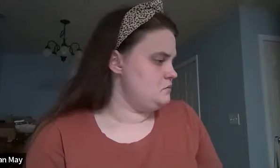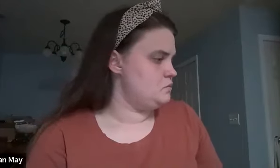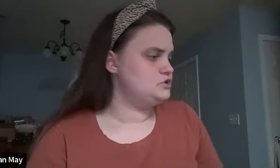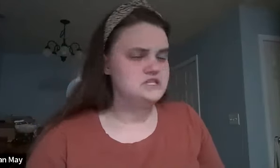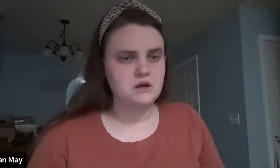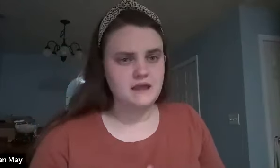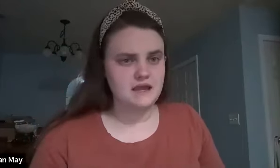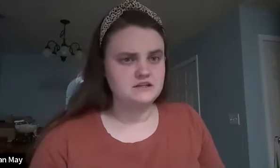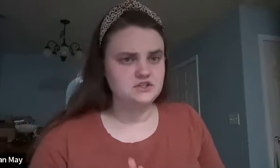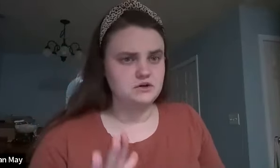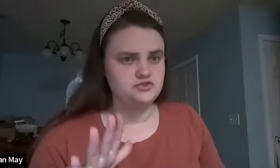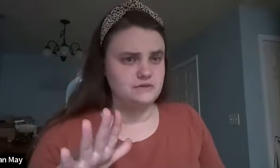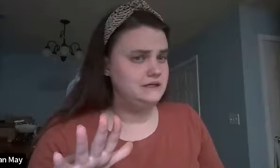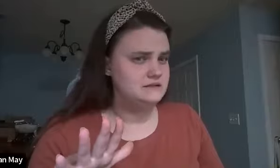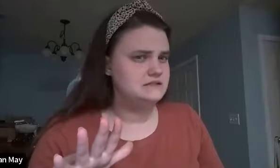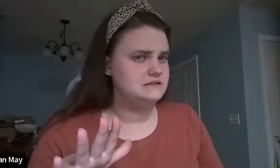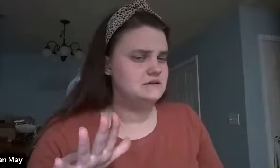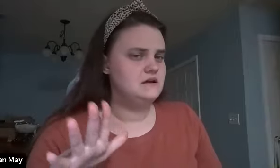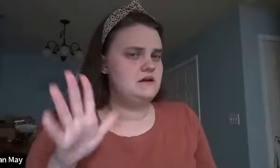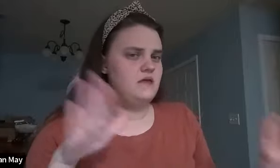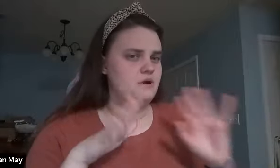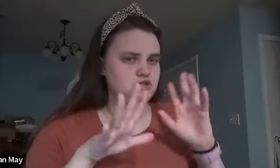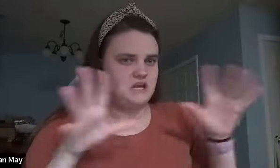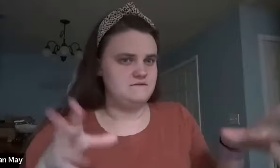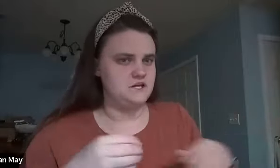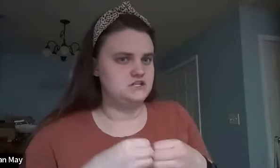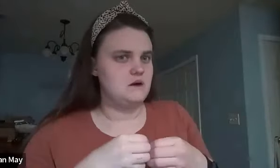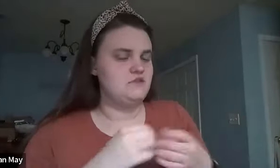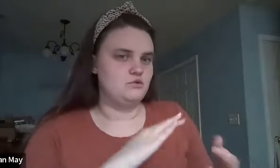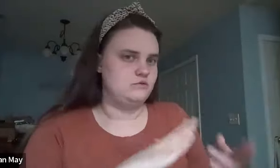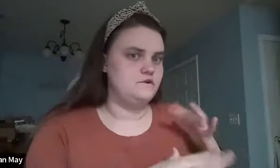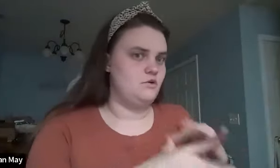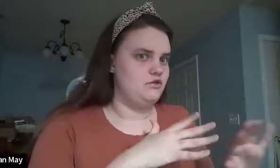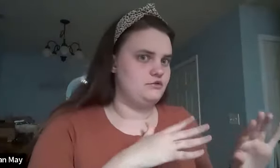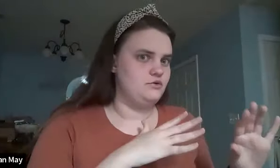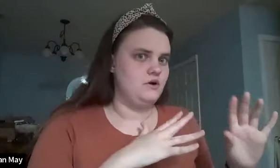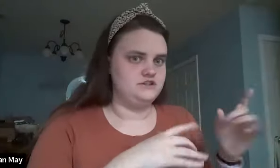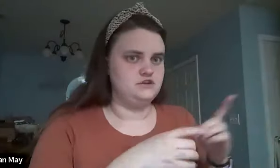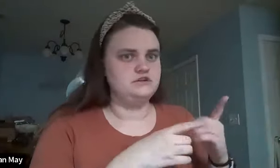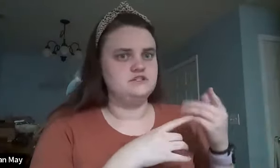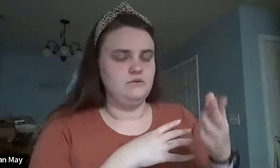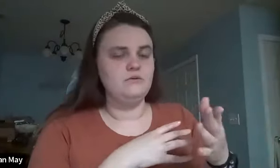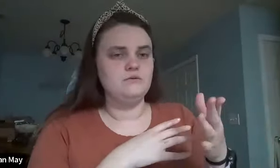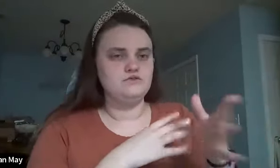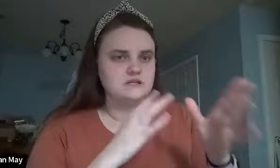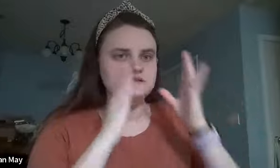We'll just go ahead and do our drinks. That way we'll just kind of finish them up, and then we'll review all through our desserts through drinks.